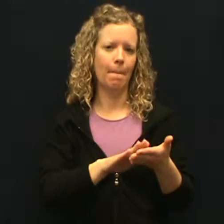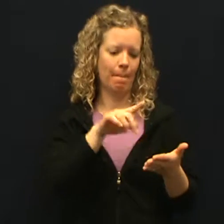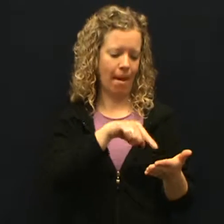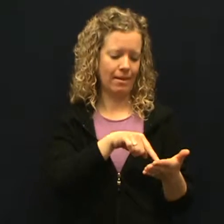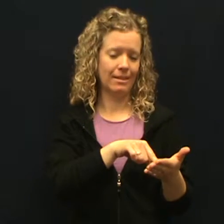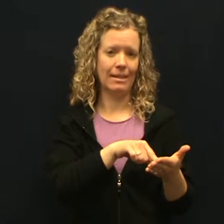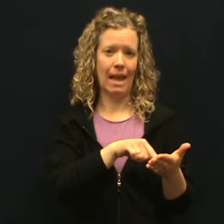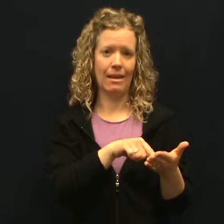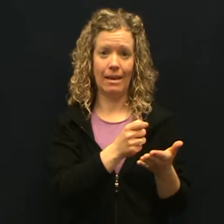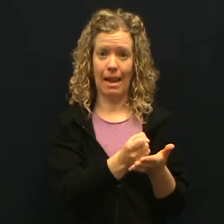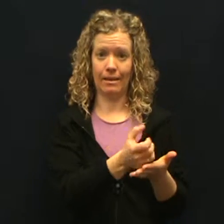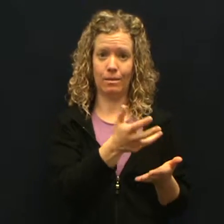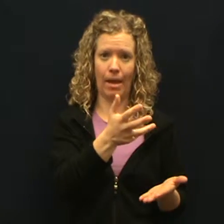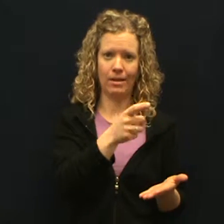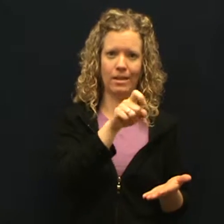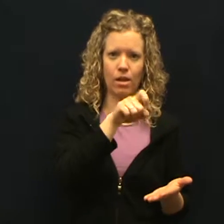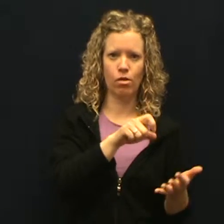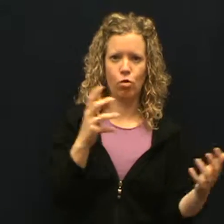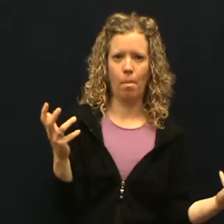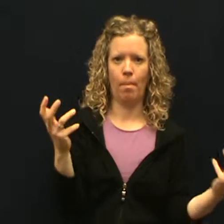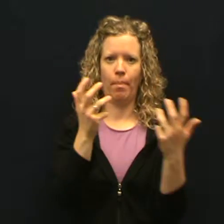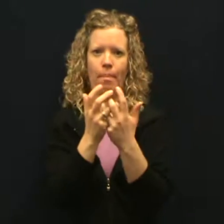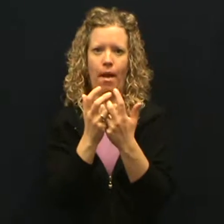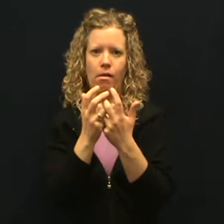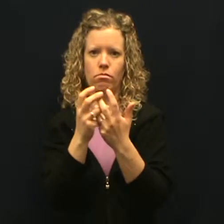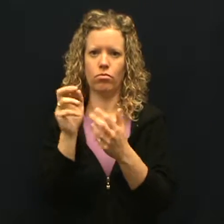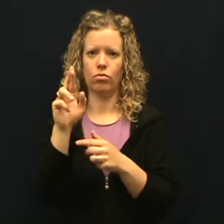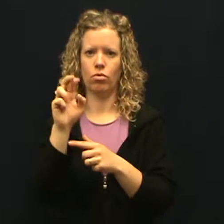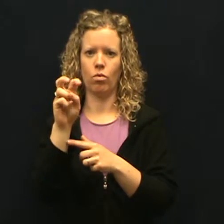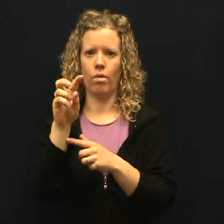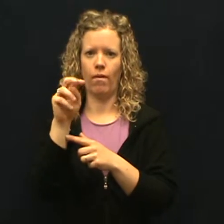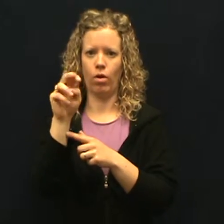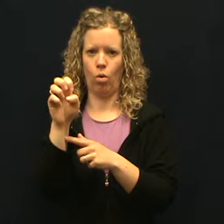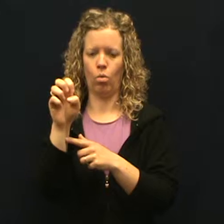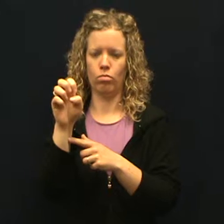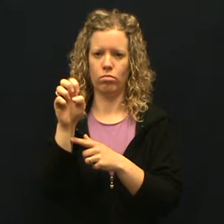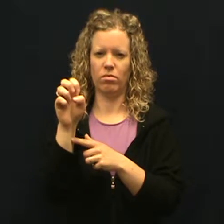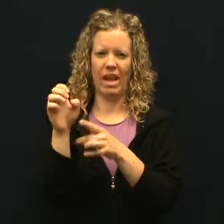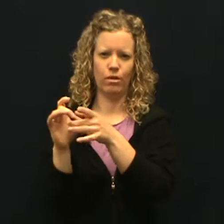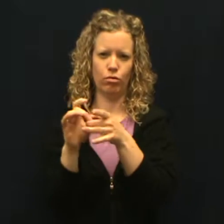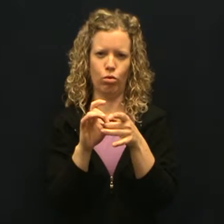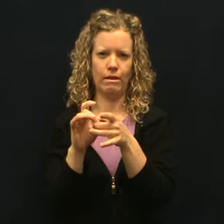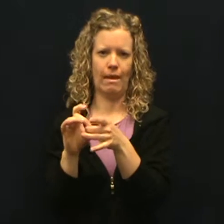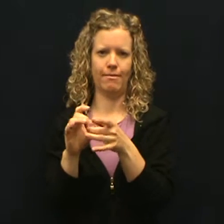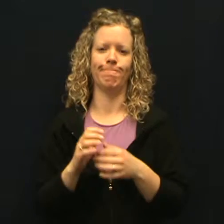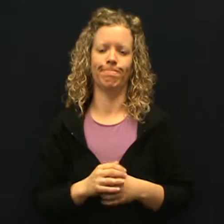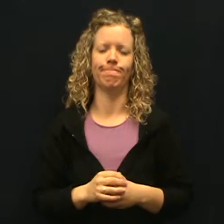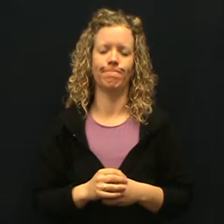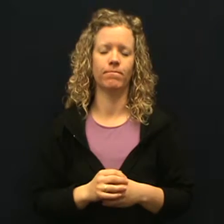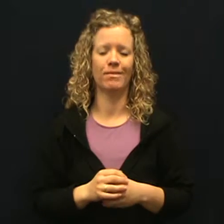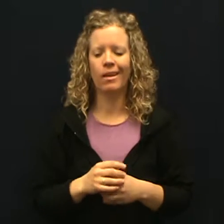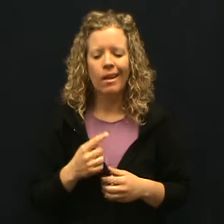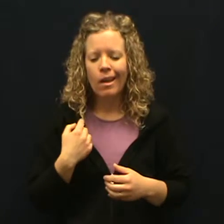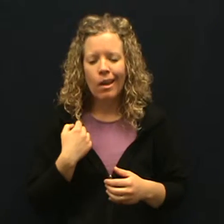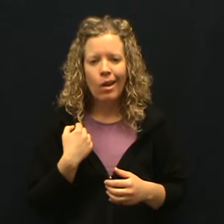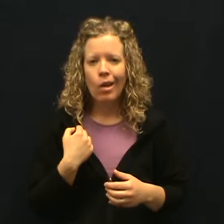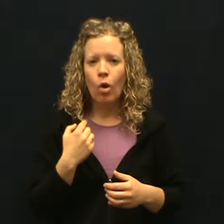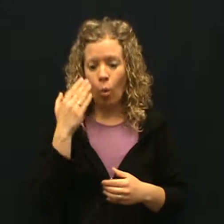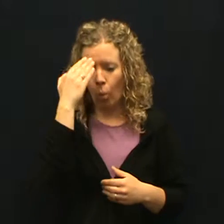the revenue that it relates to. So we don't know exactly which receivables aren't going to